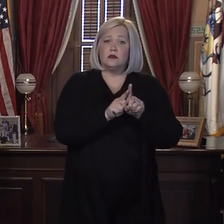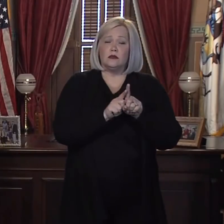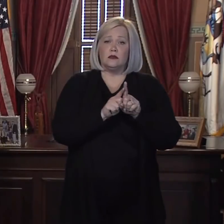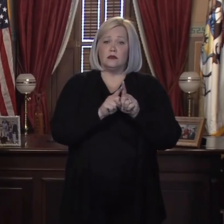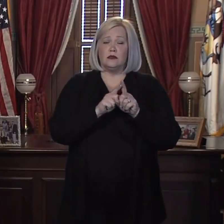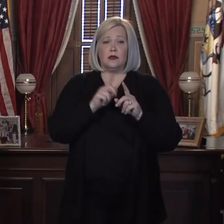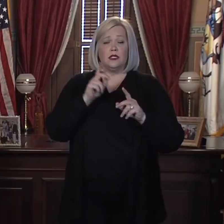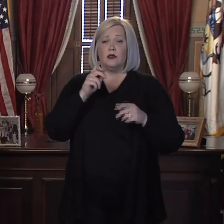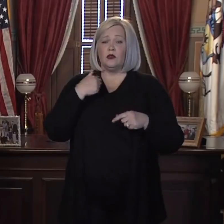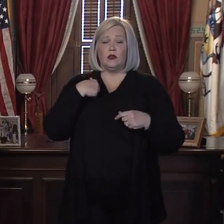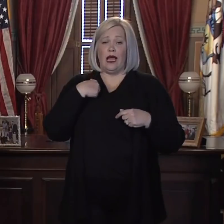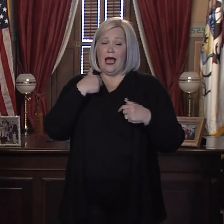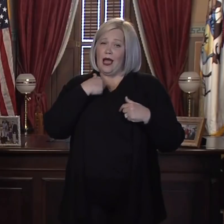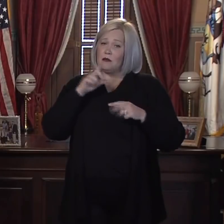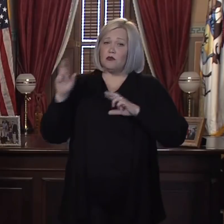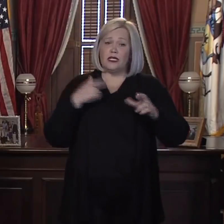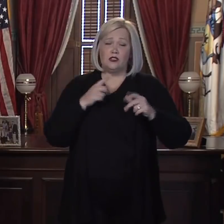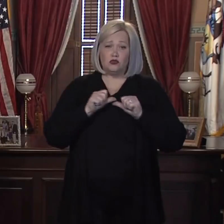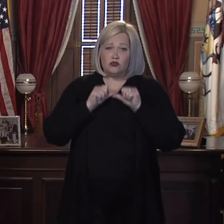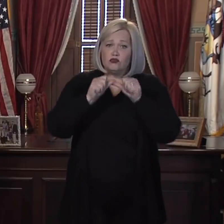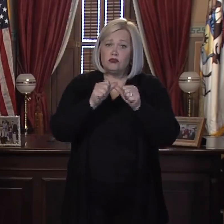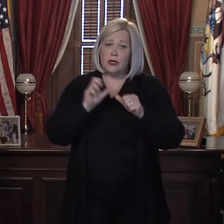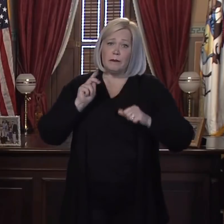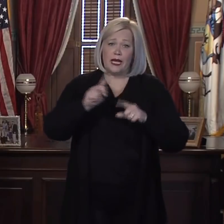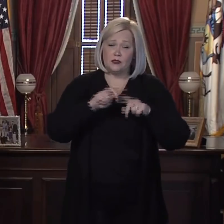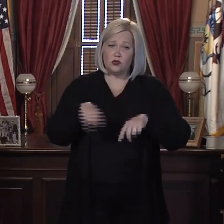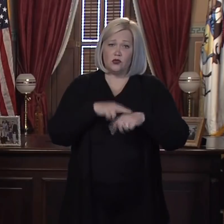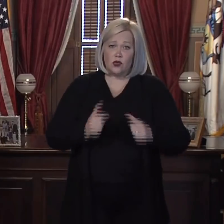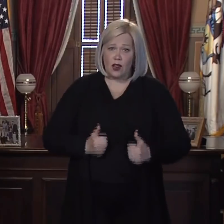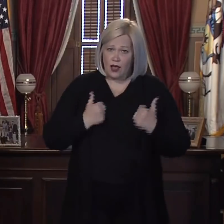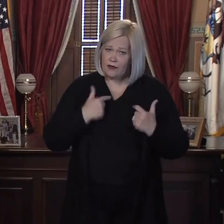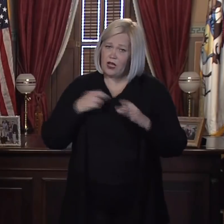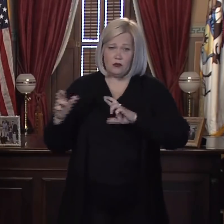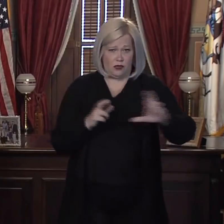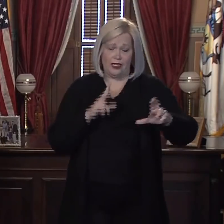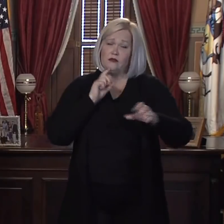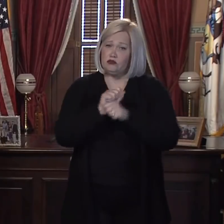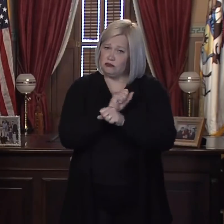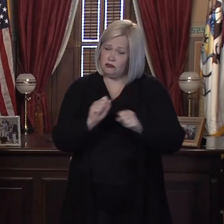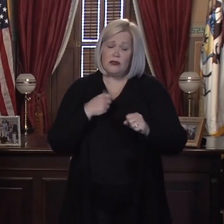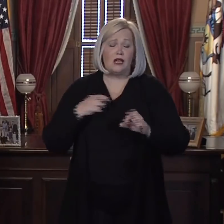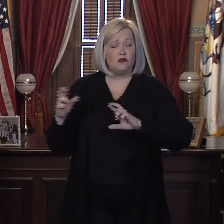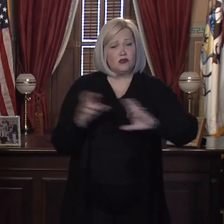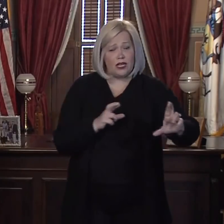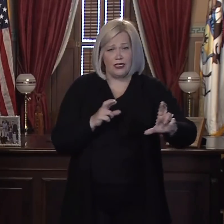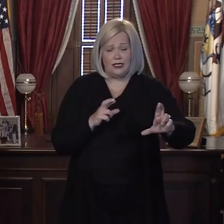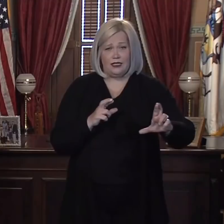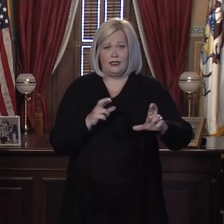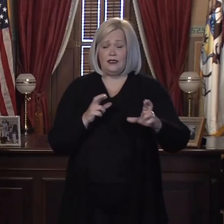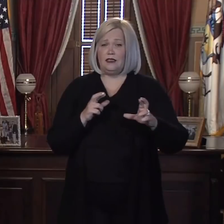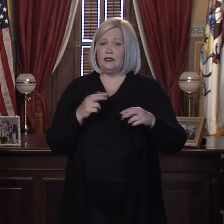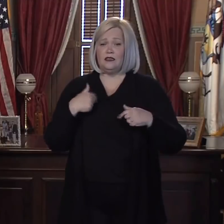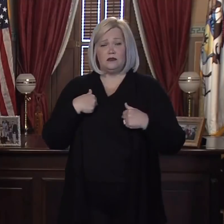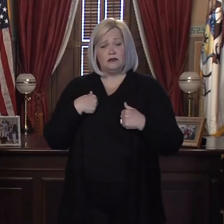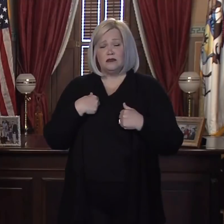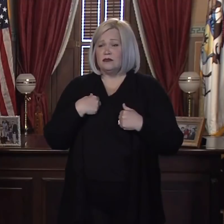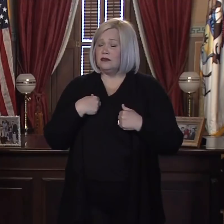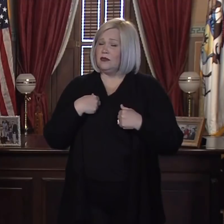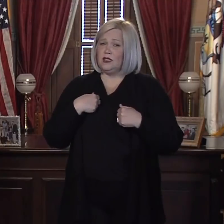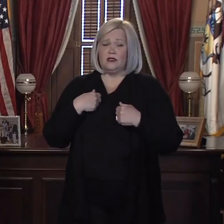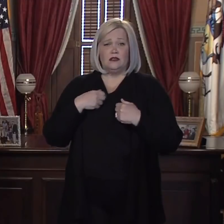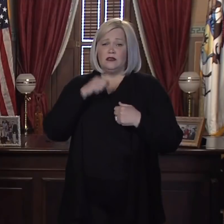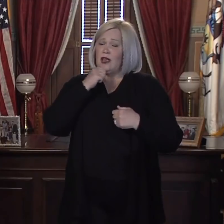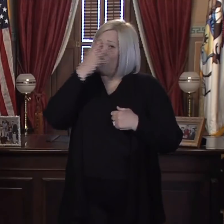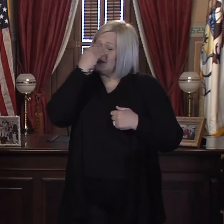on to the next phase more than I do. That is a fact. I've had a lot of sleepless nights because this is tough